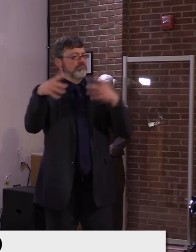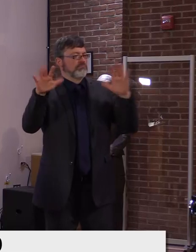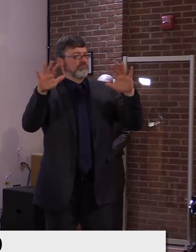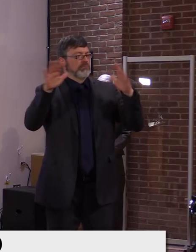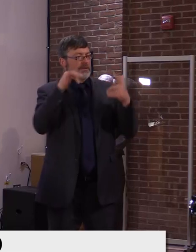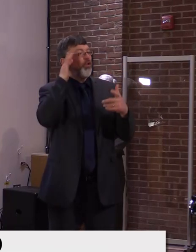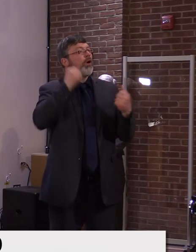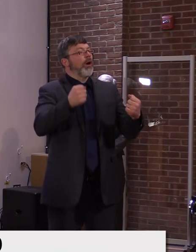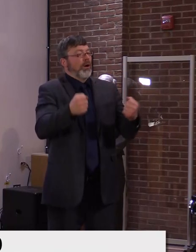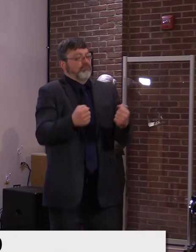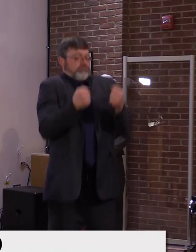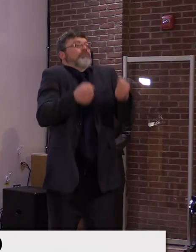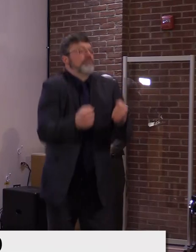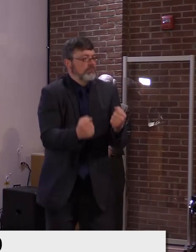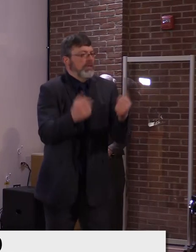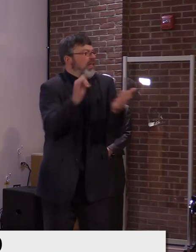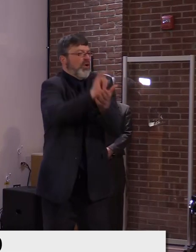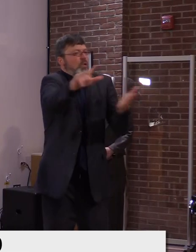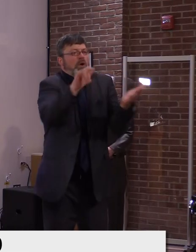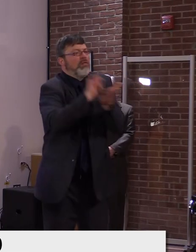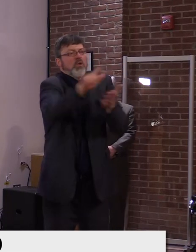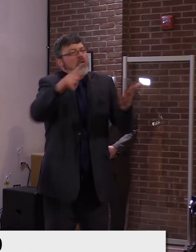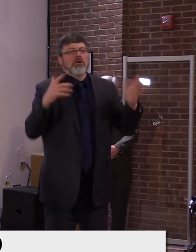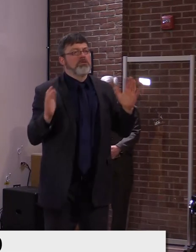the not too distant future.